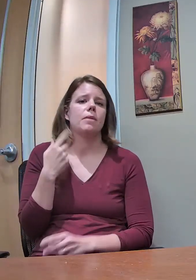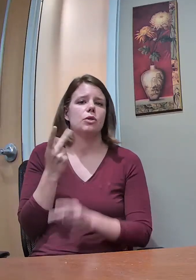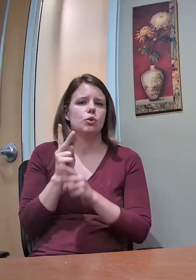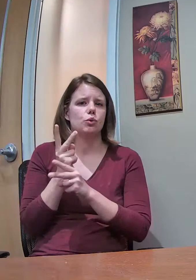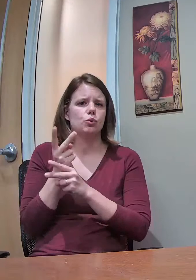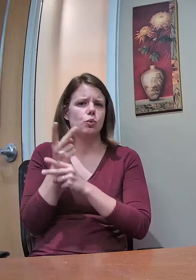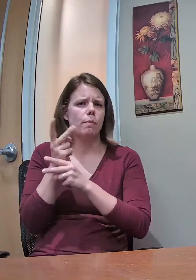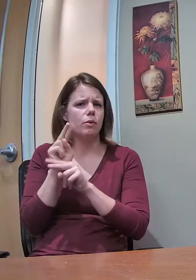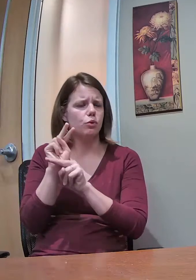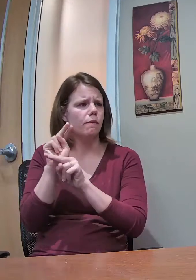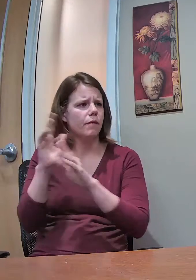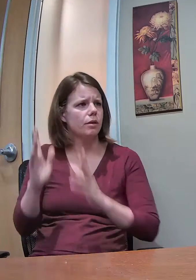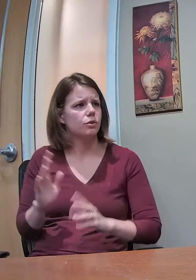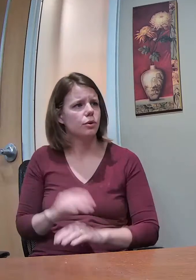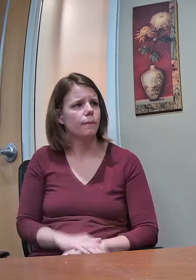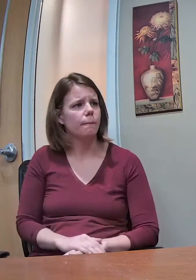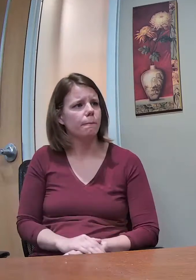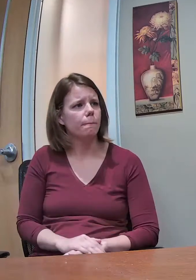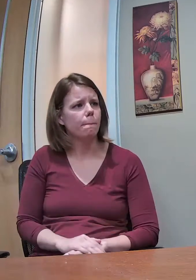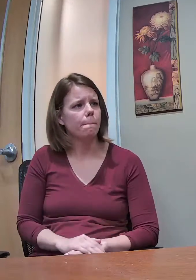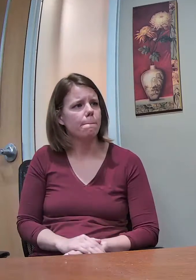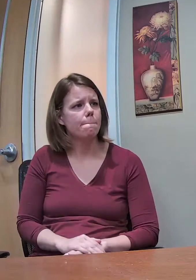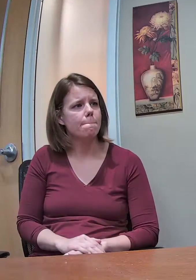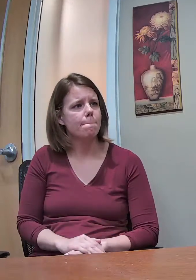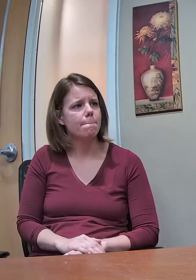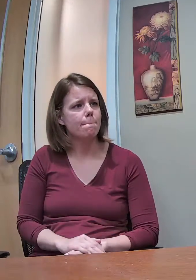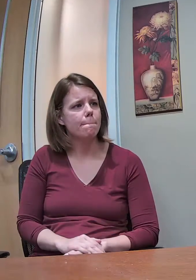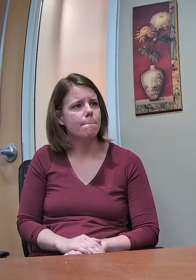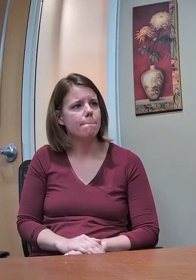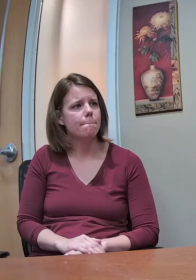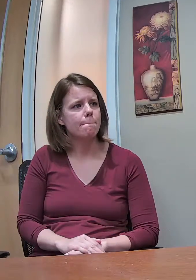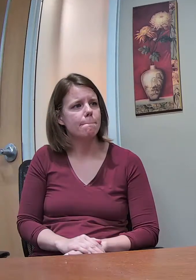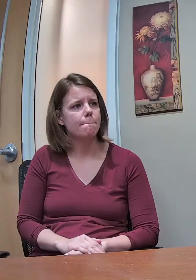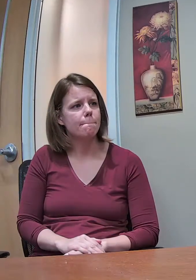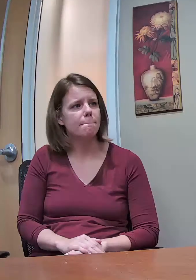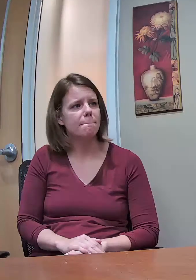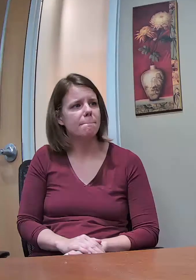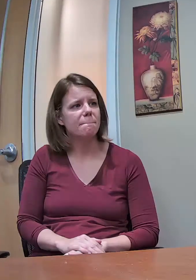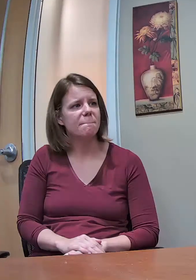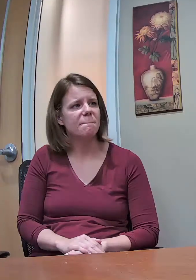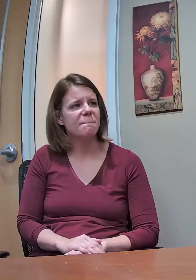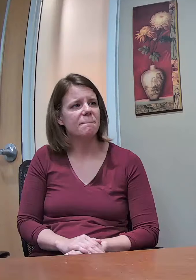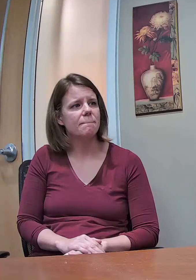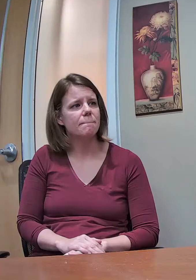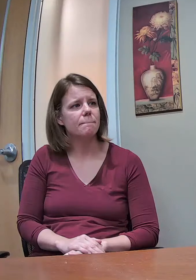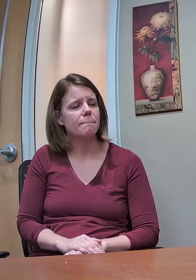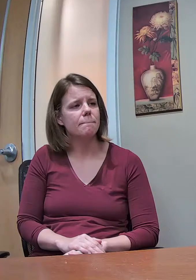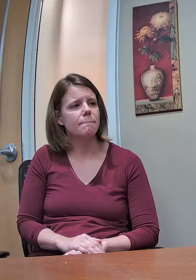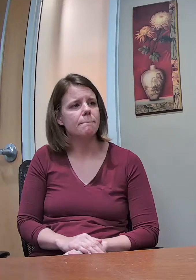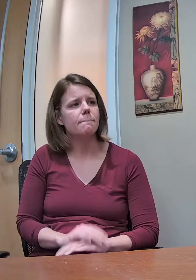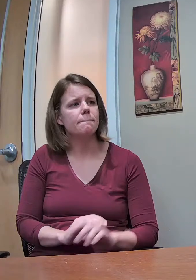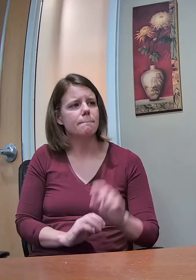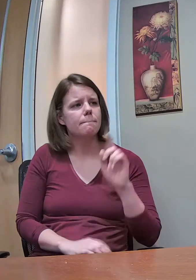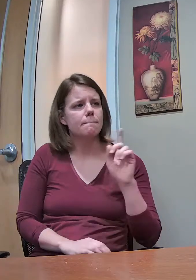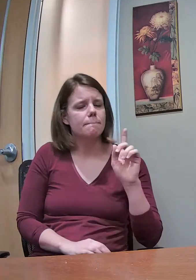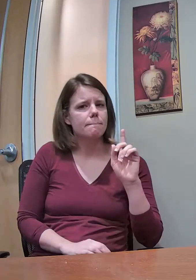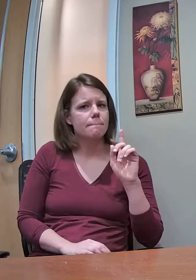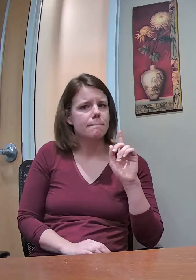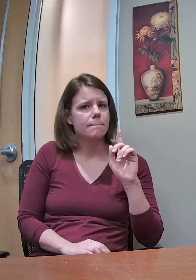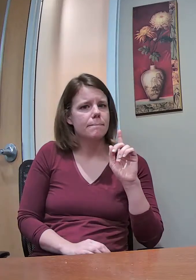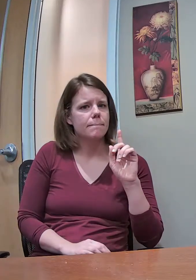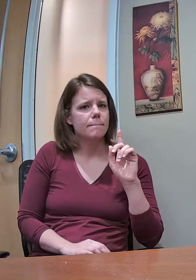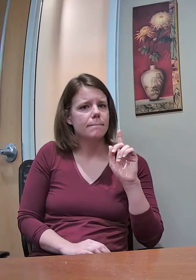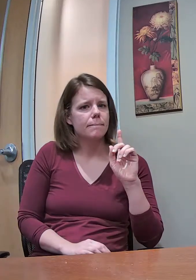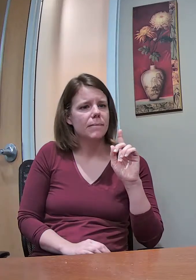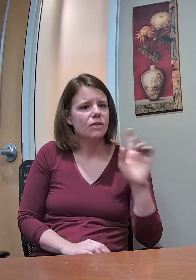completely bedridden, is unable, in our staff's estimation, to be able to go outside and have